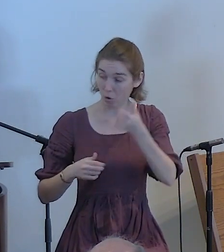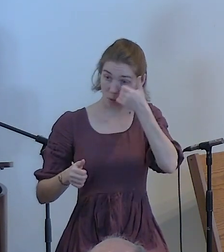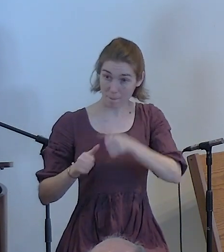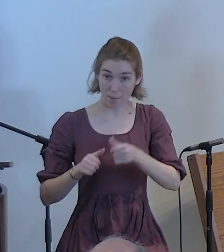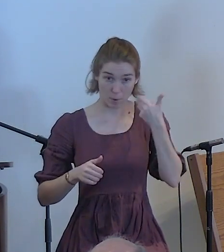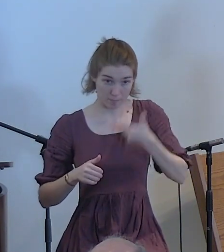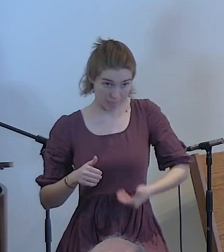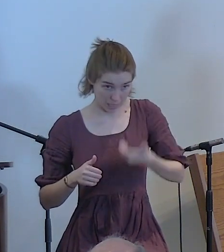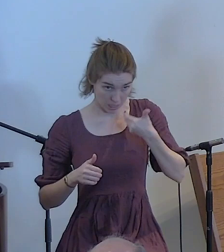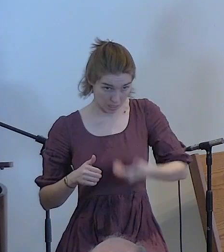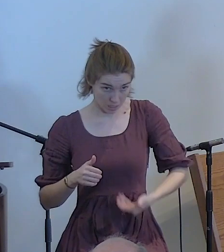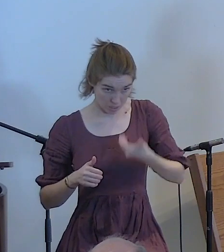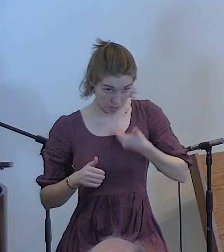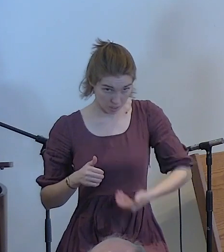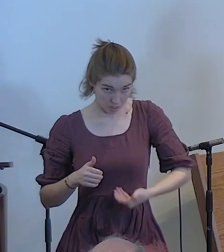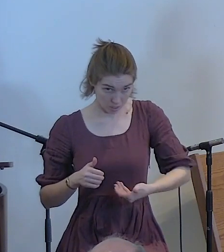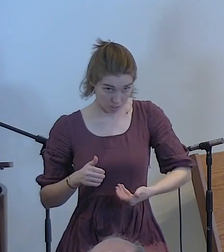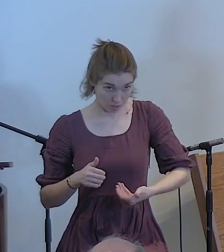me.